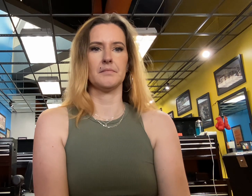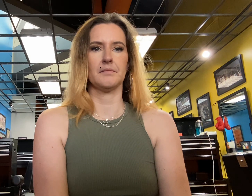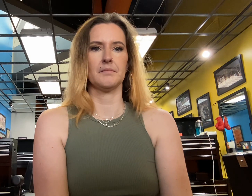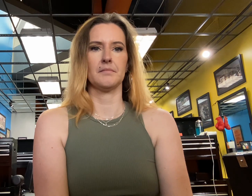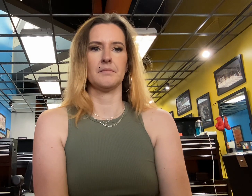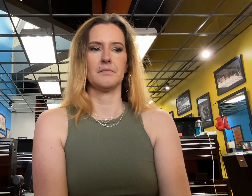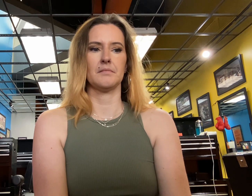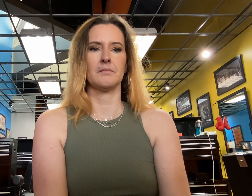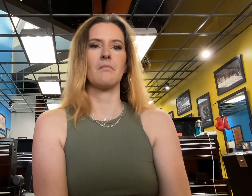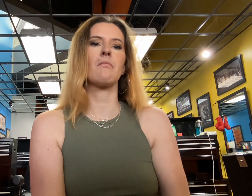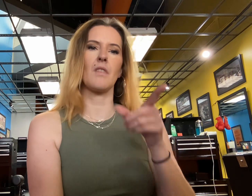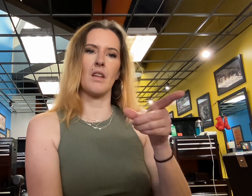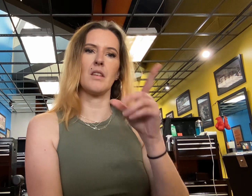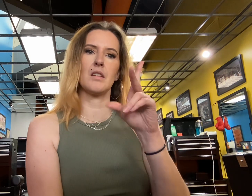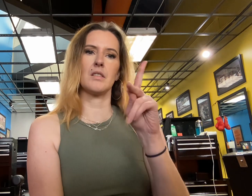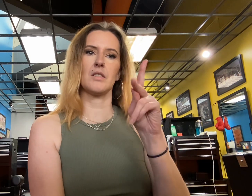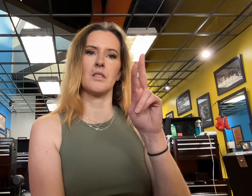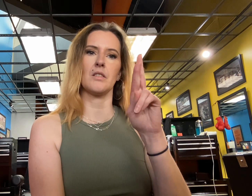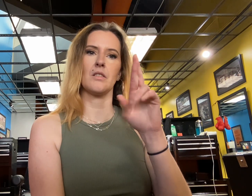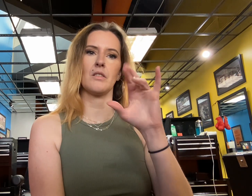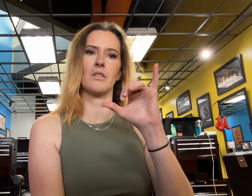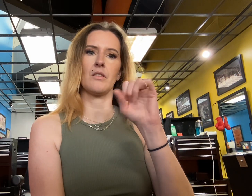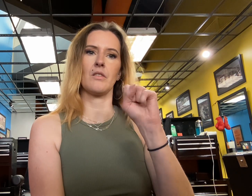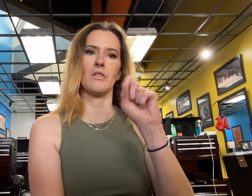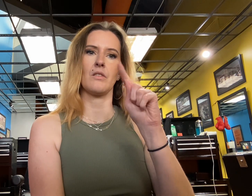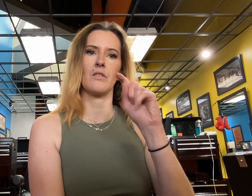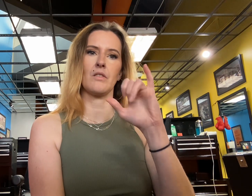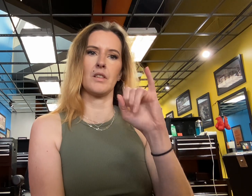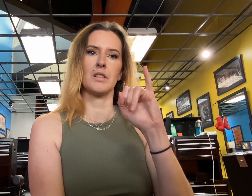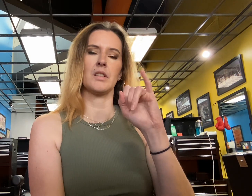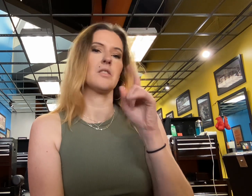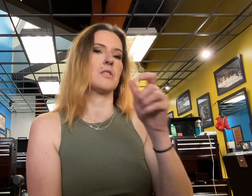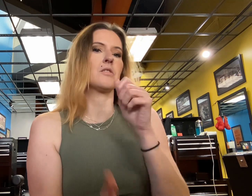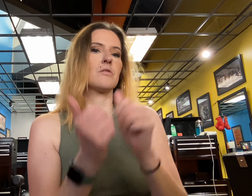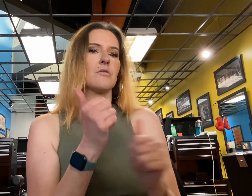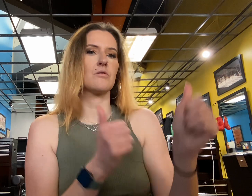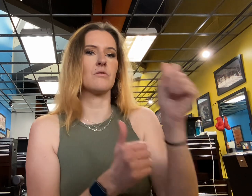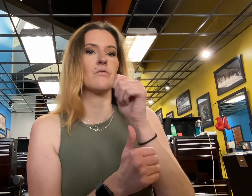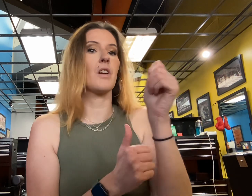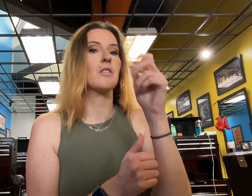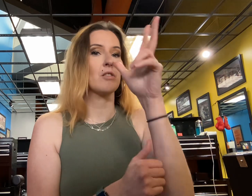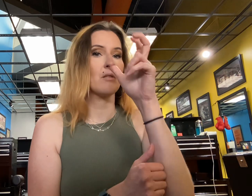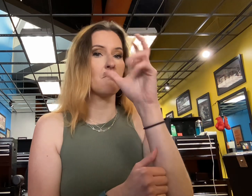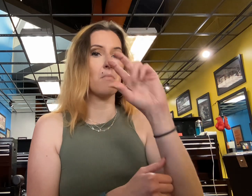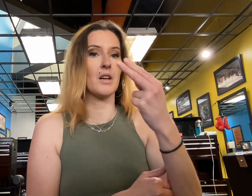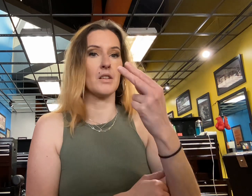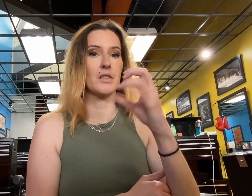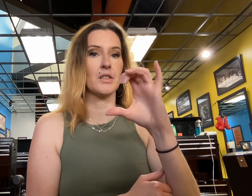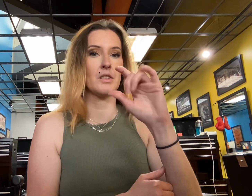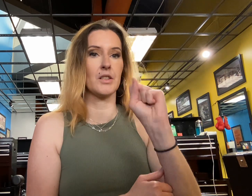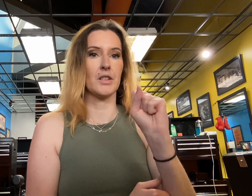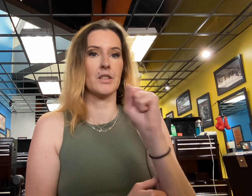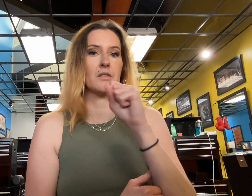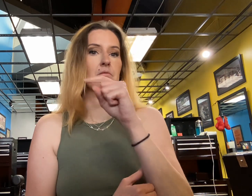This is Christy. I'm the director of the Bug Chicks. And Jessica. I am the assistant director of the Bug Chicks. They're